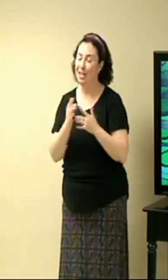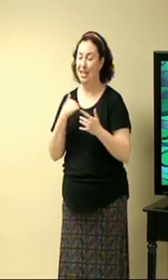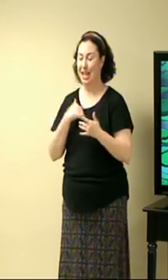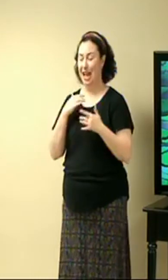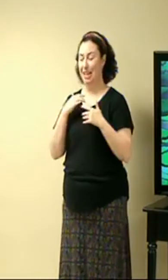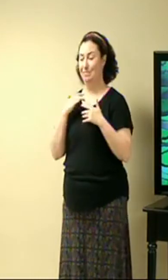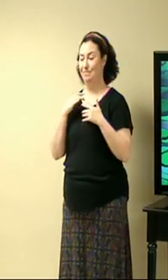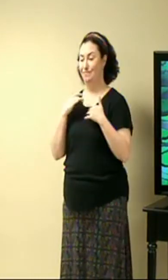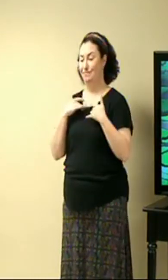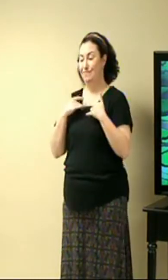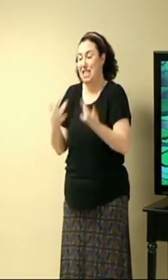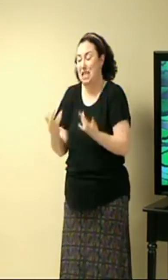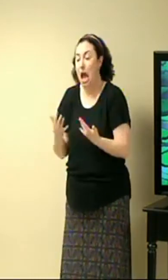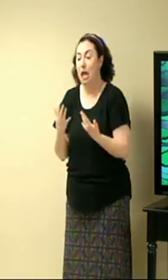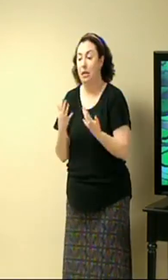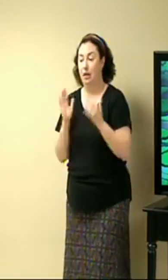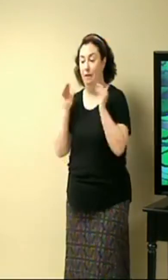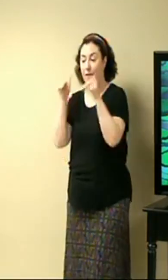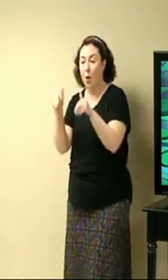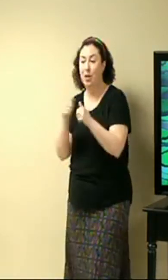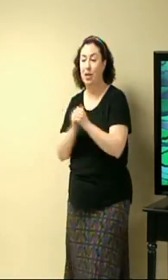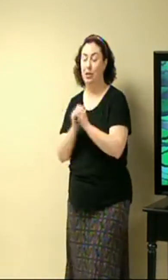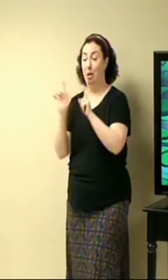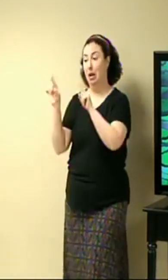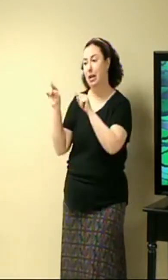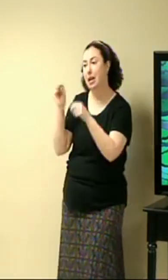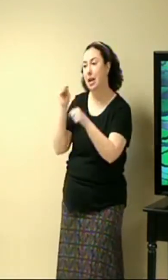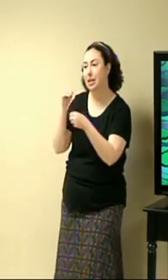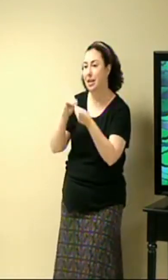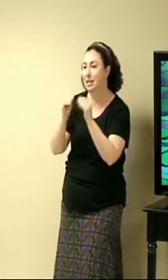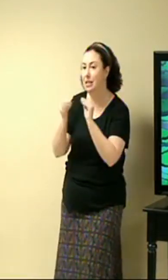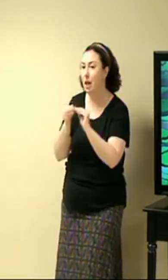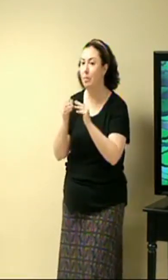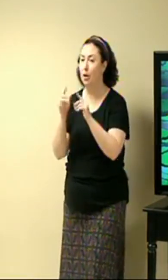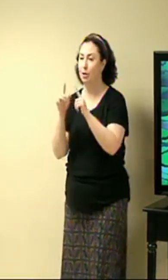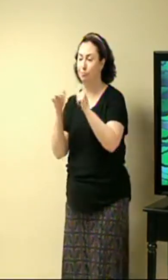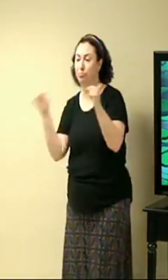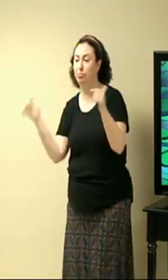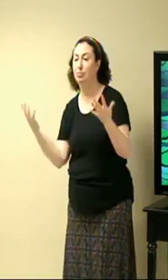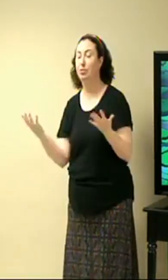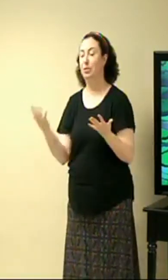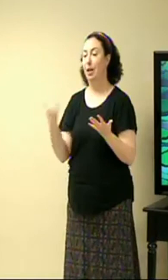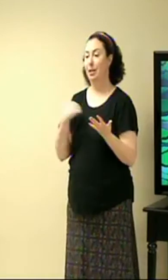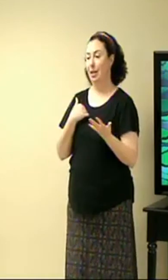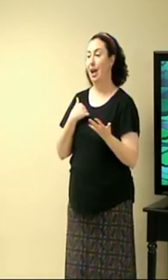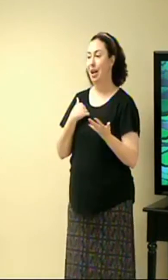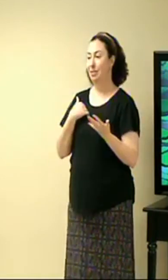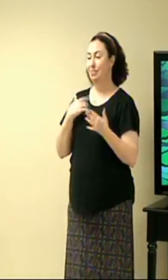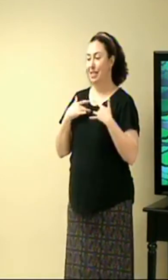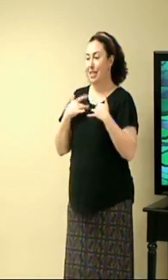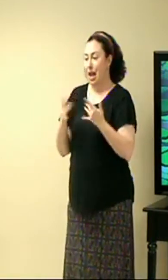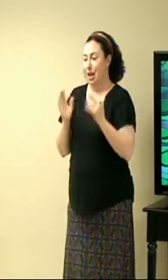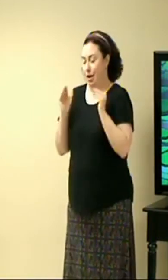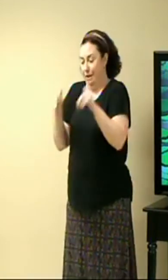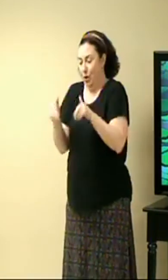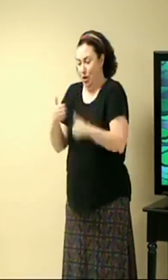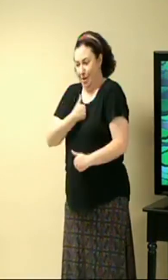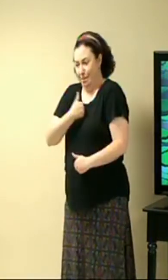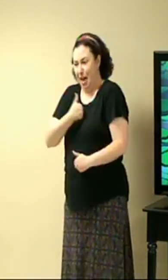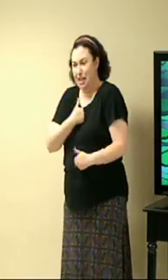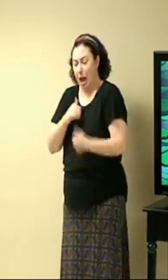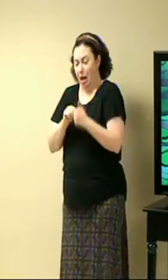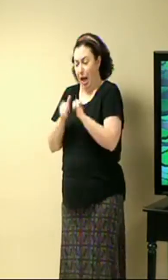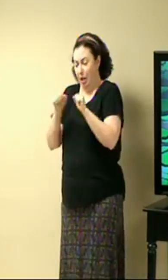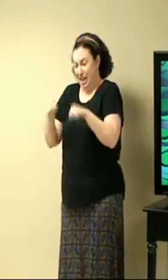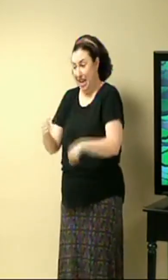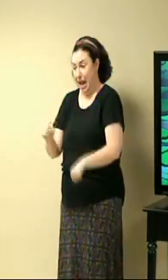faith in my personal life is not in Jesus, but it's in myself. I always try to figure out, how can I fix a problem? How can I bring relief to